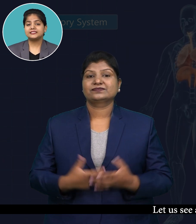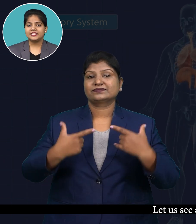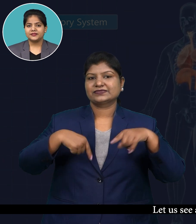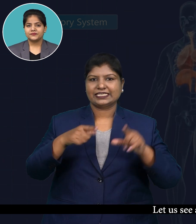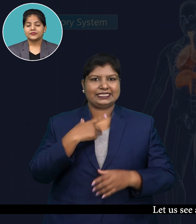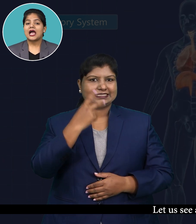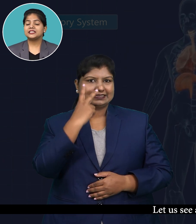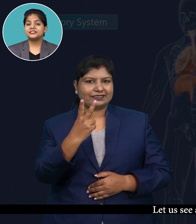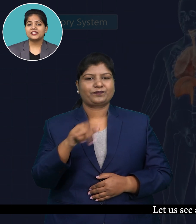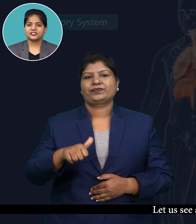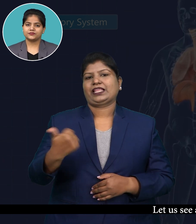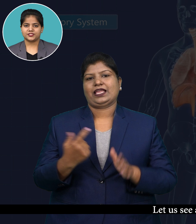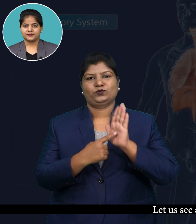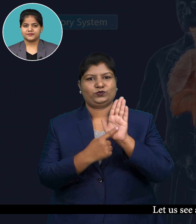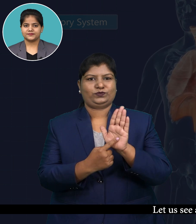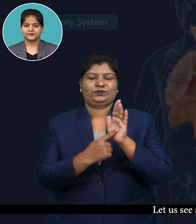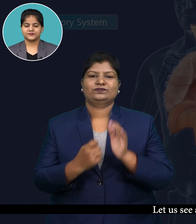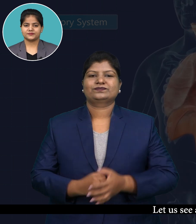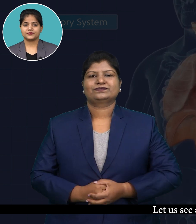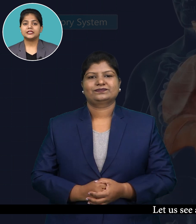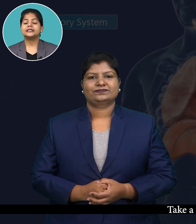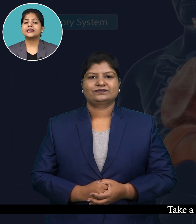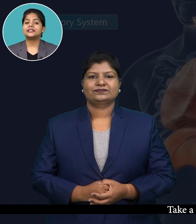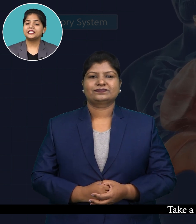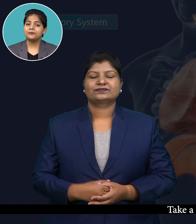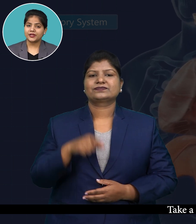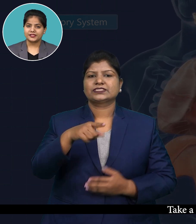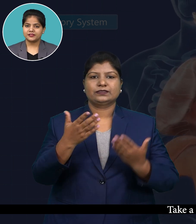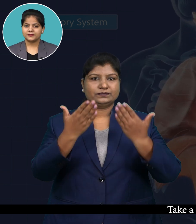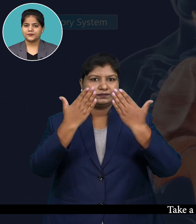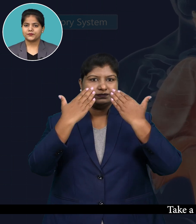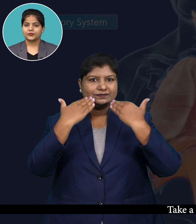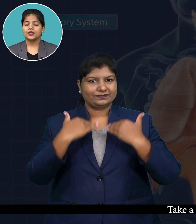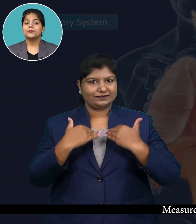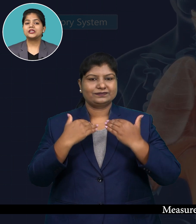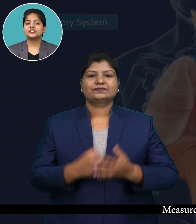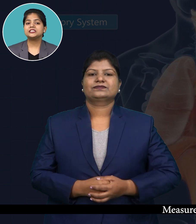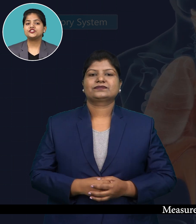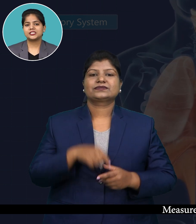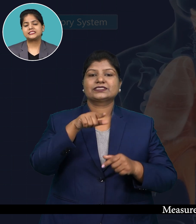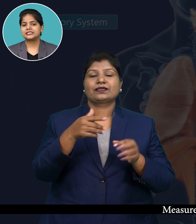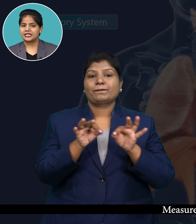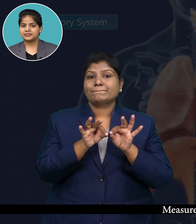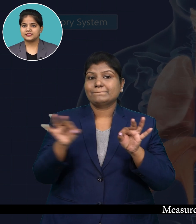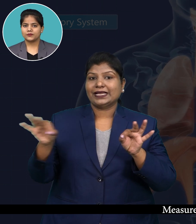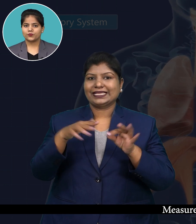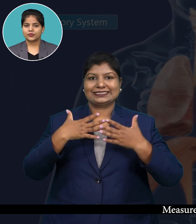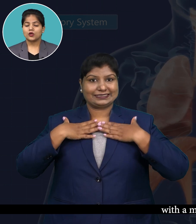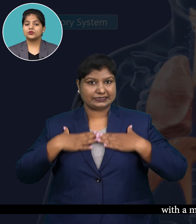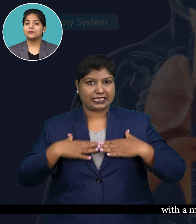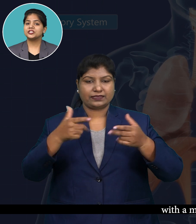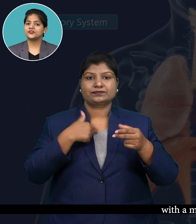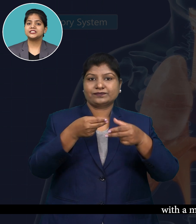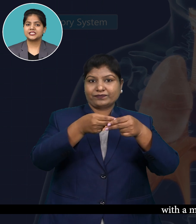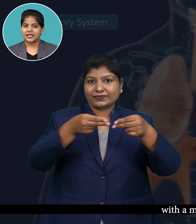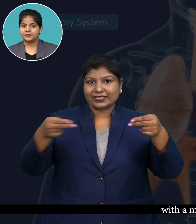Let us see another activity. Take a deep breath. Measure the chest size